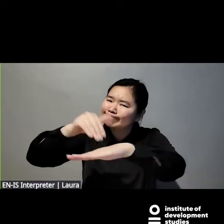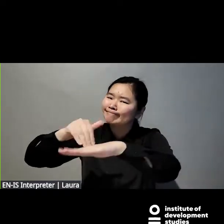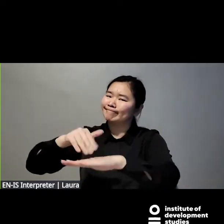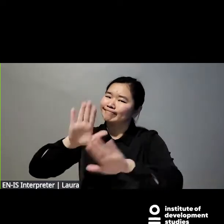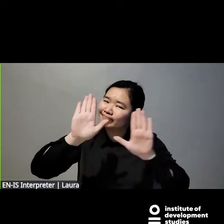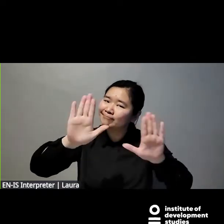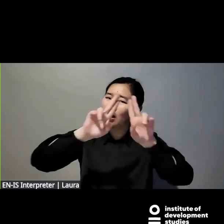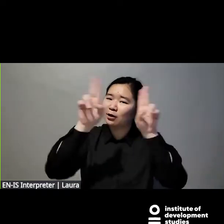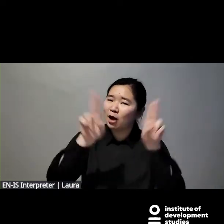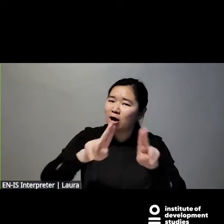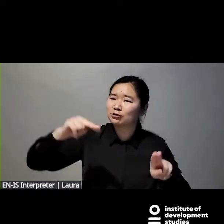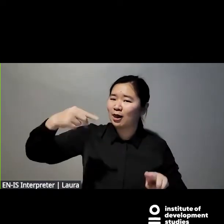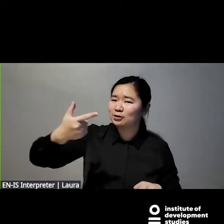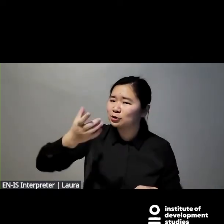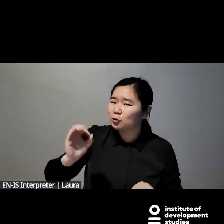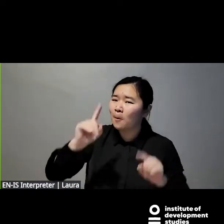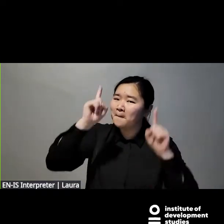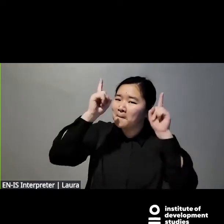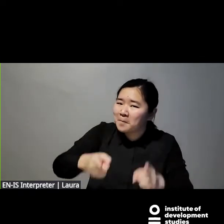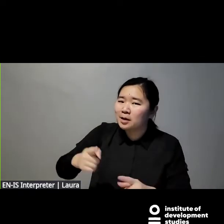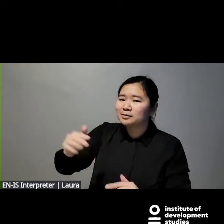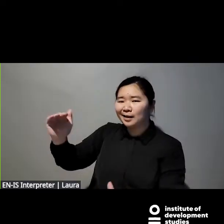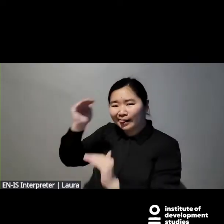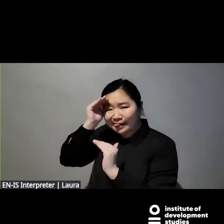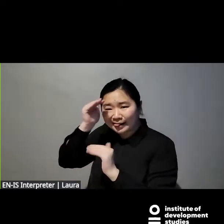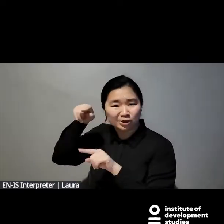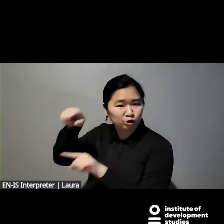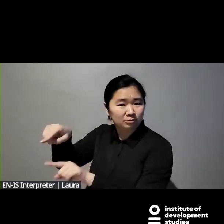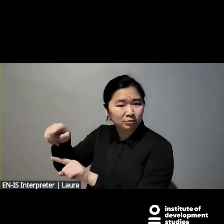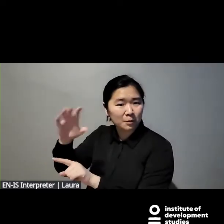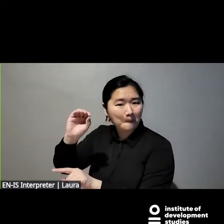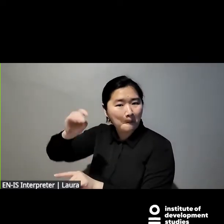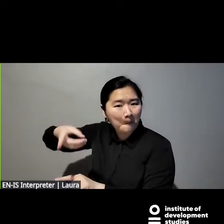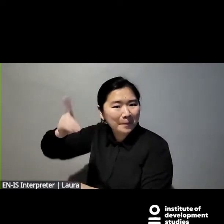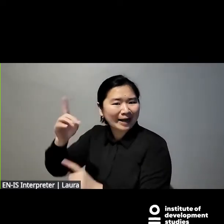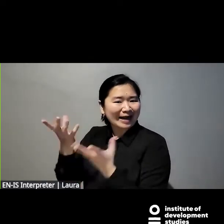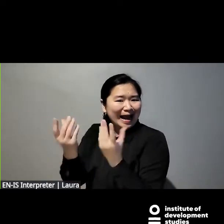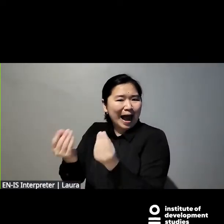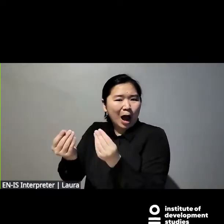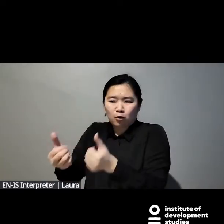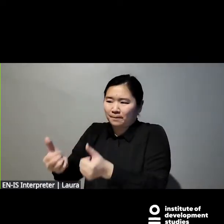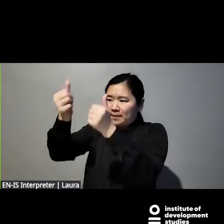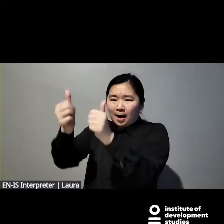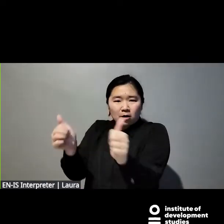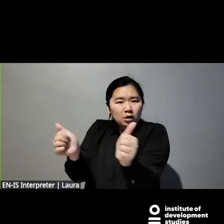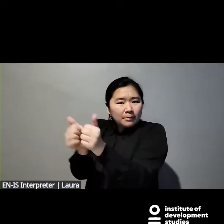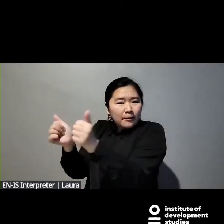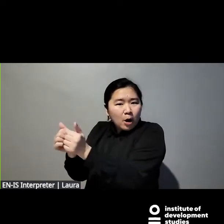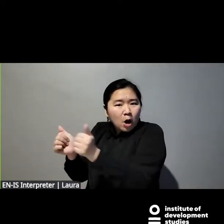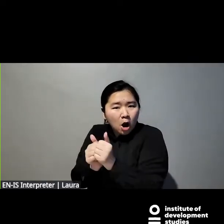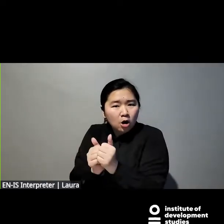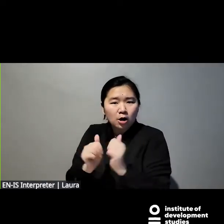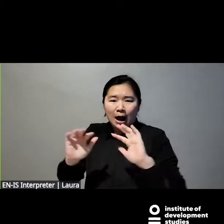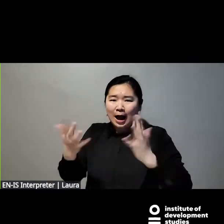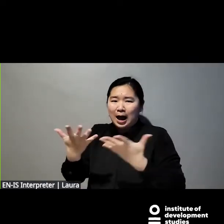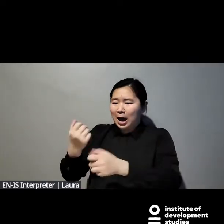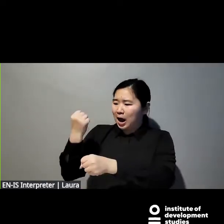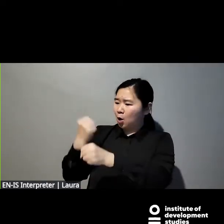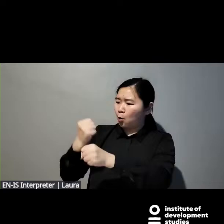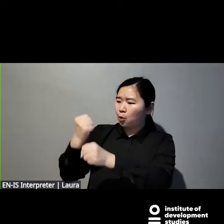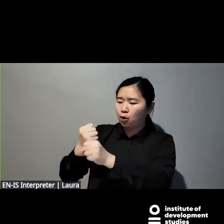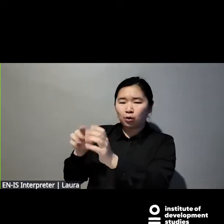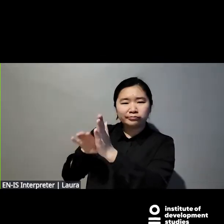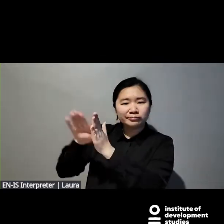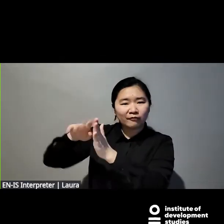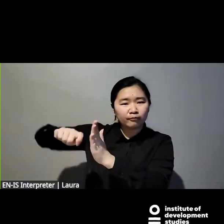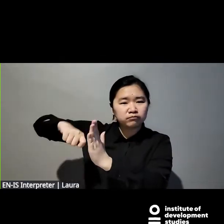programs, INGOs must be proactive and they must go beyond compliance when it comes to